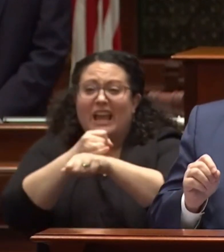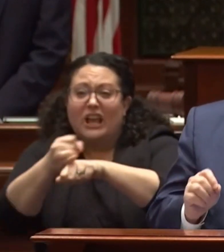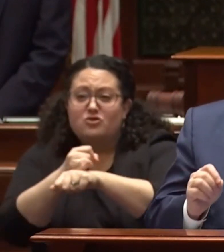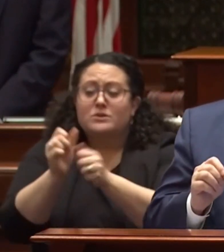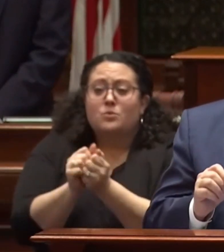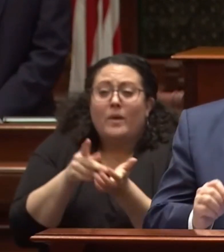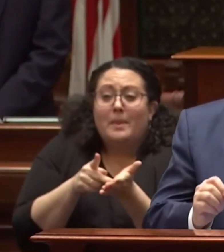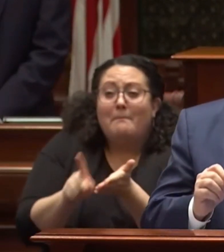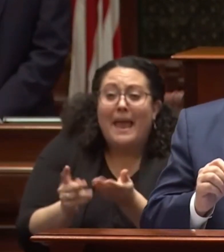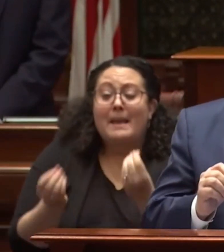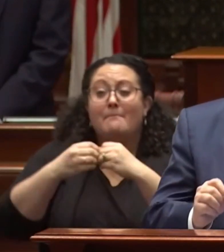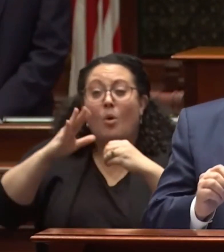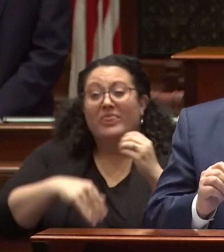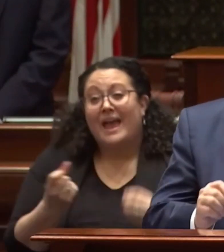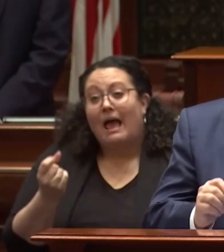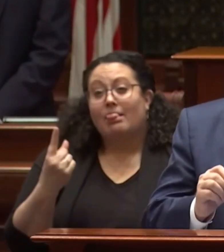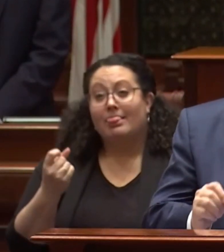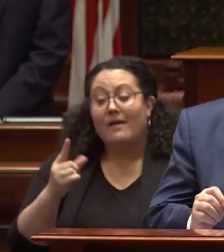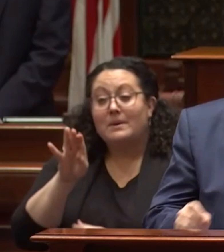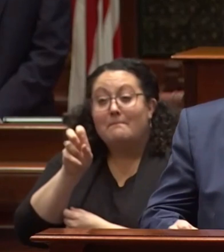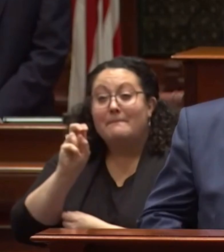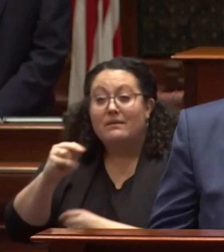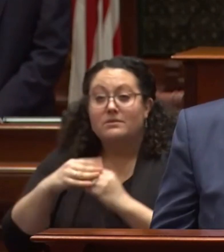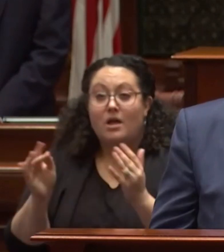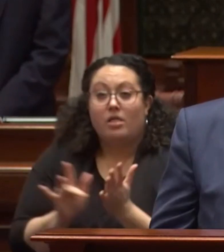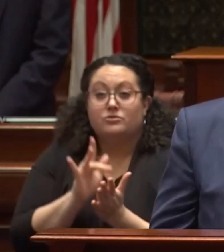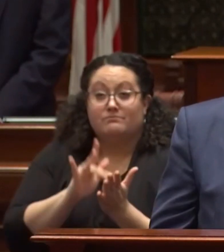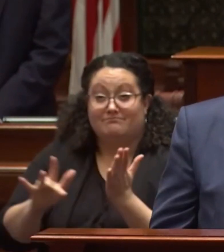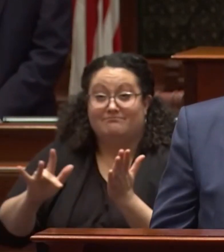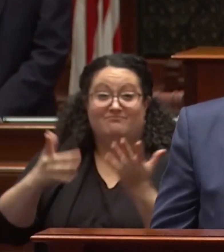paying more than $11 billion in debt off.